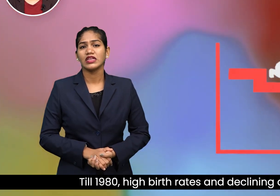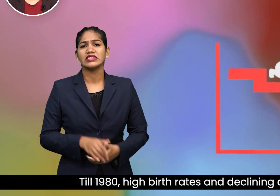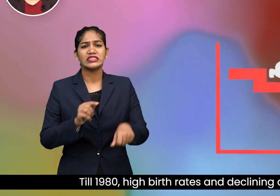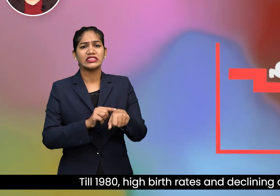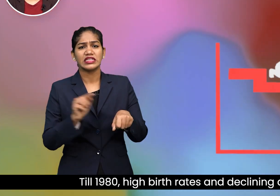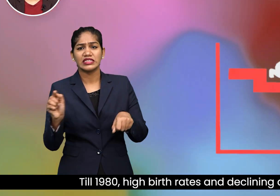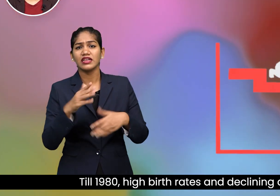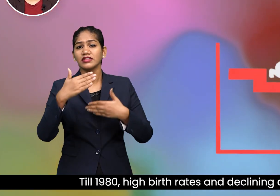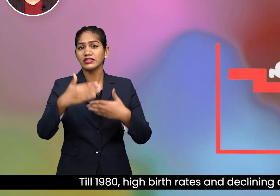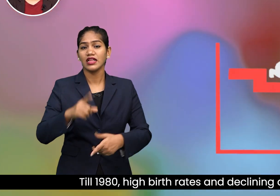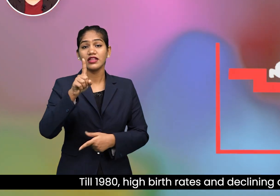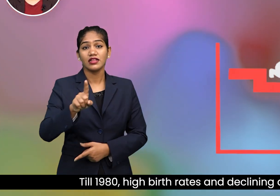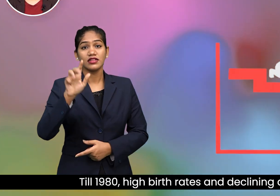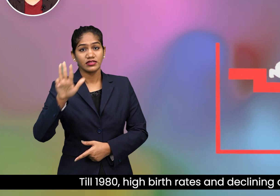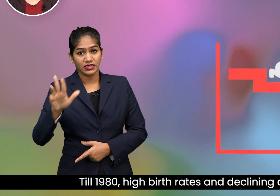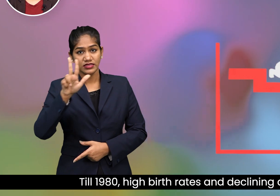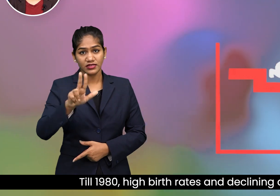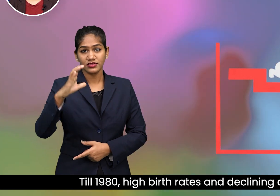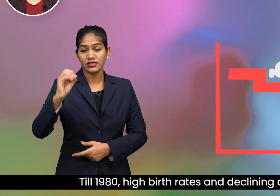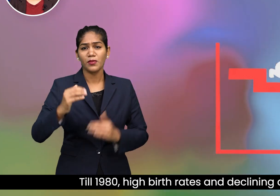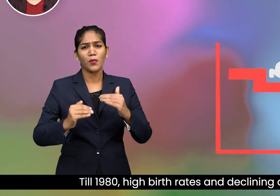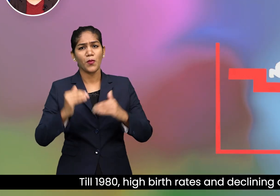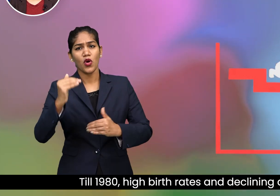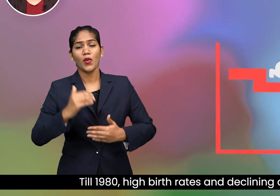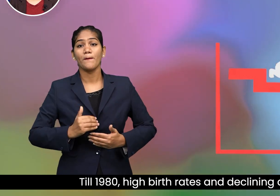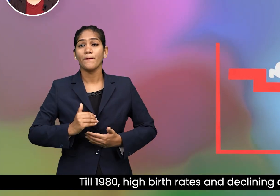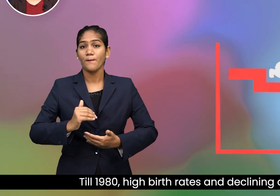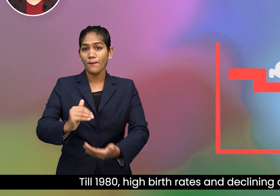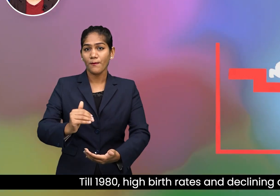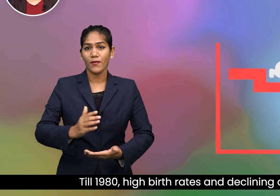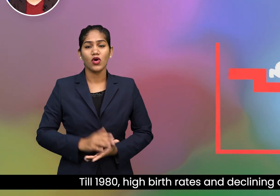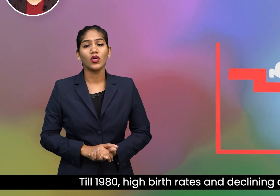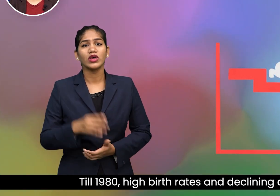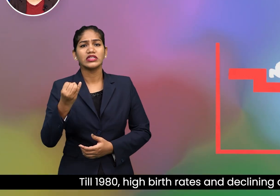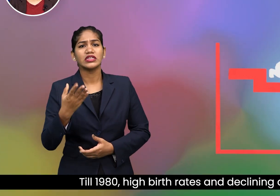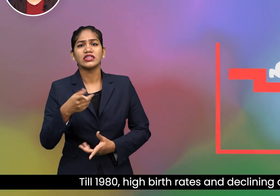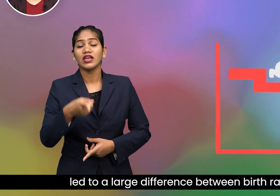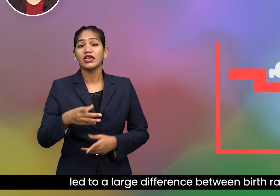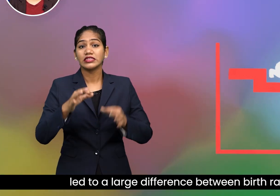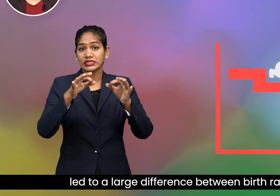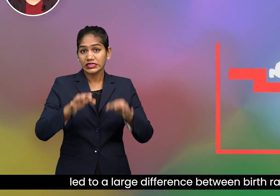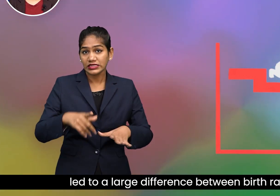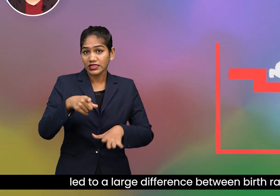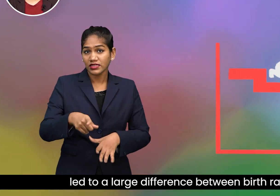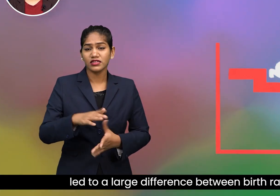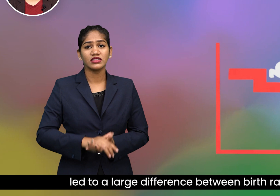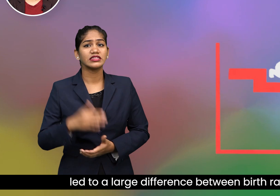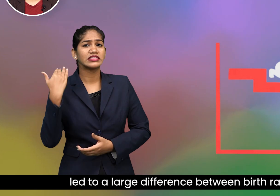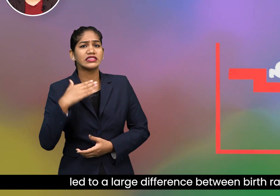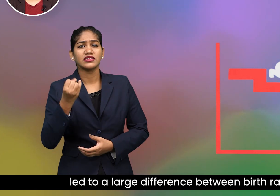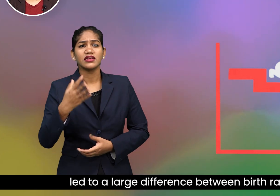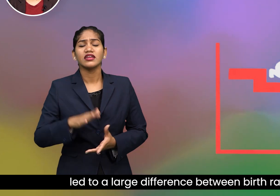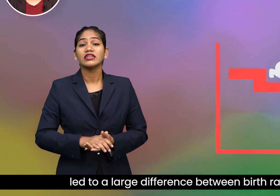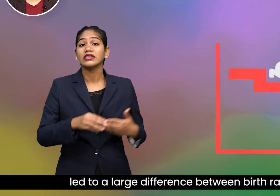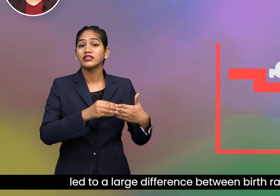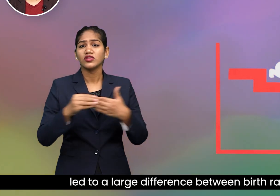Till 1980, high birth rates and declining death rates led to a large